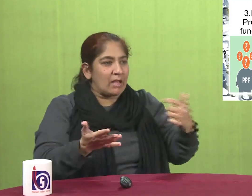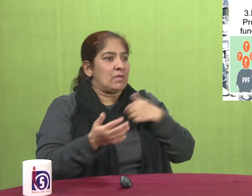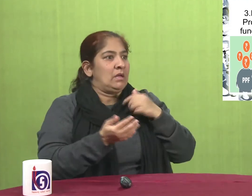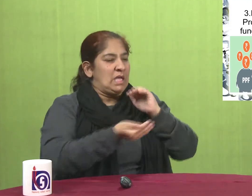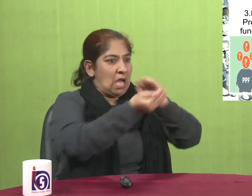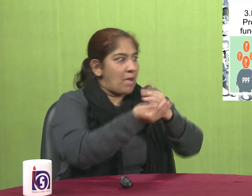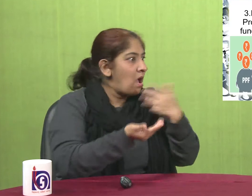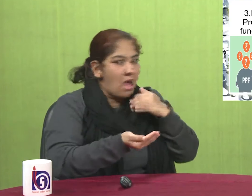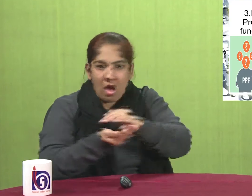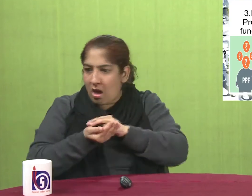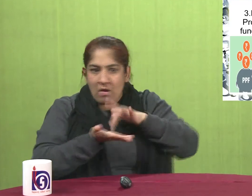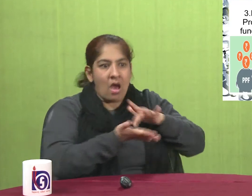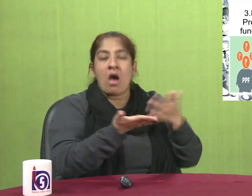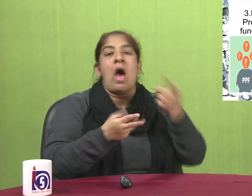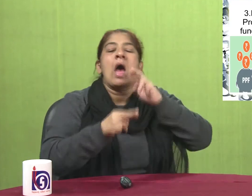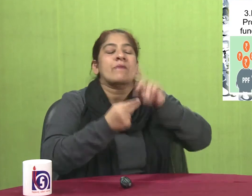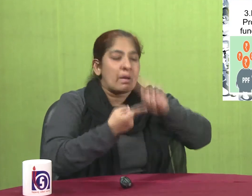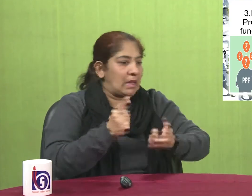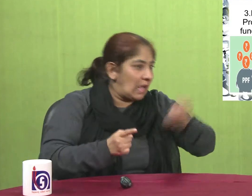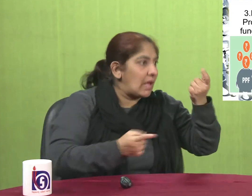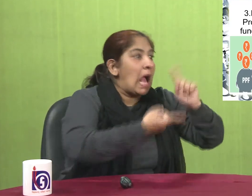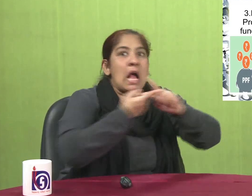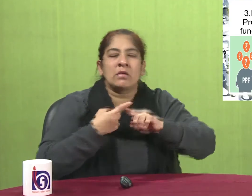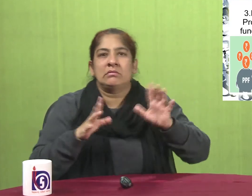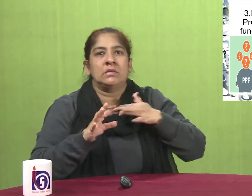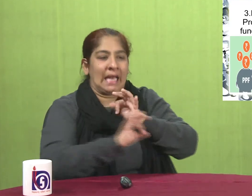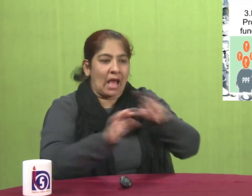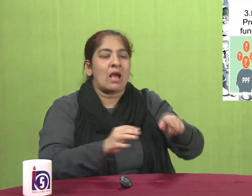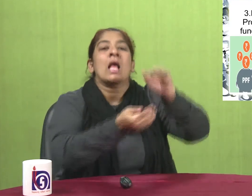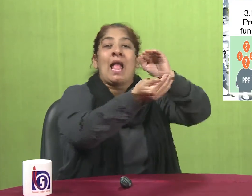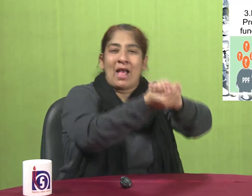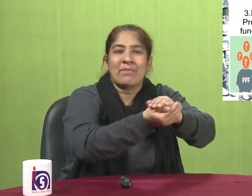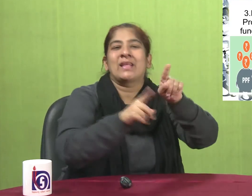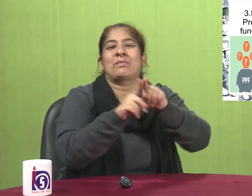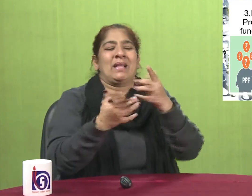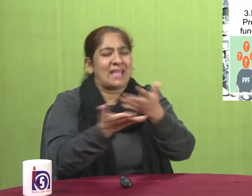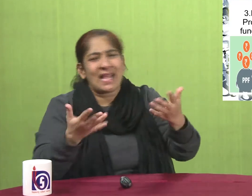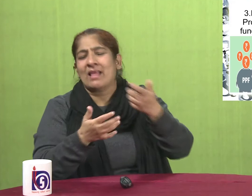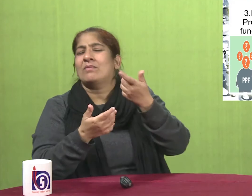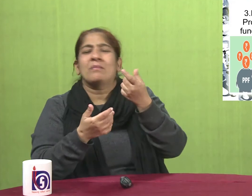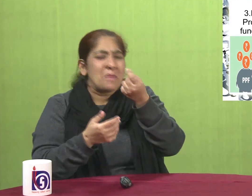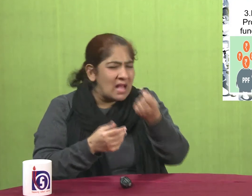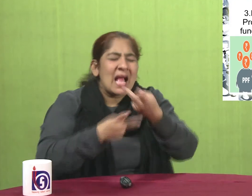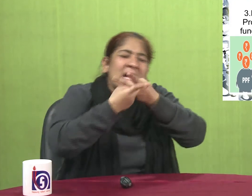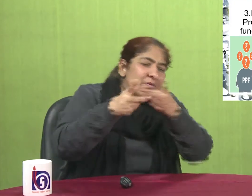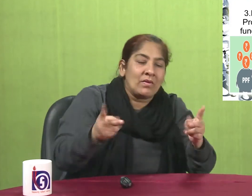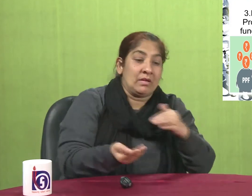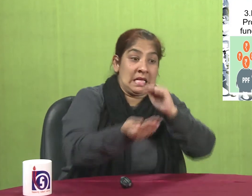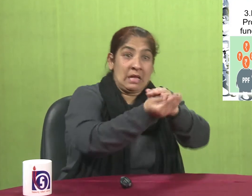What is it? So, Public Provident Fund, PPF, is very important for a